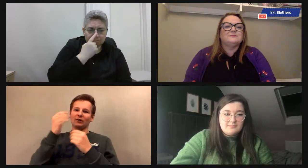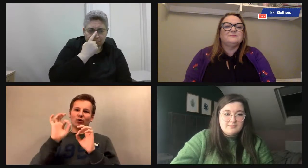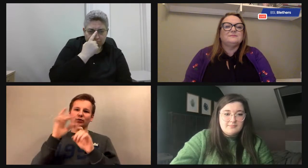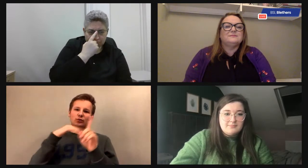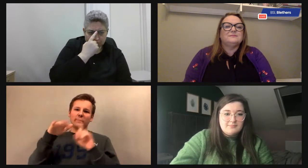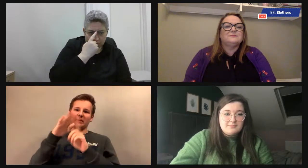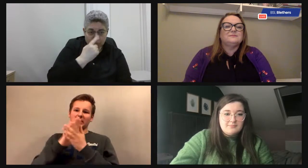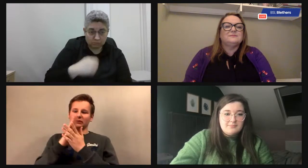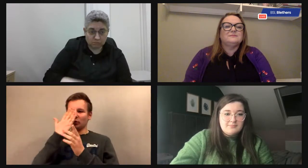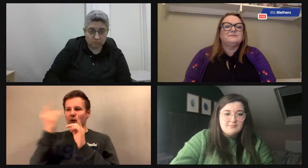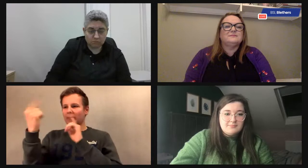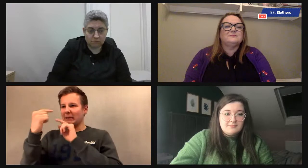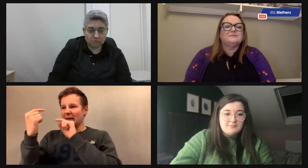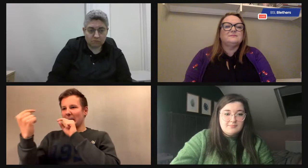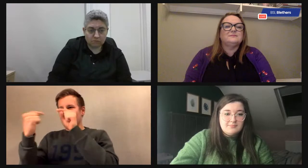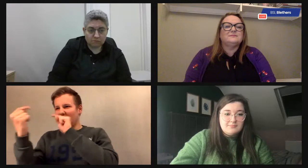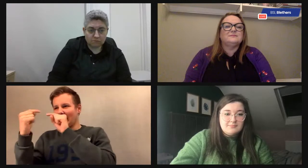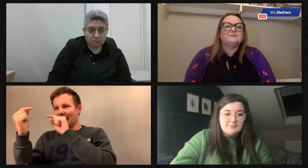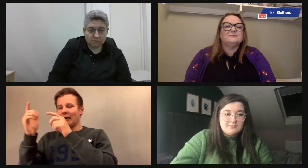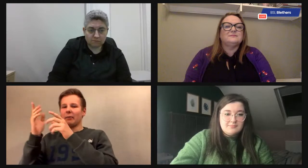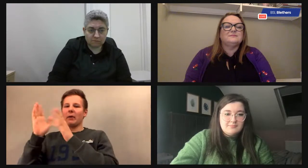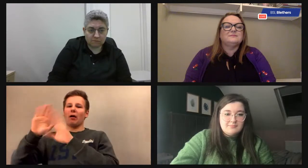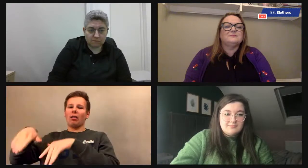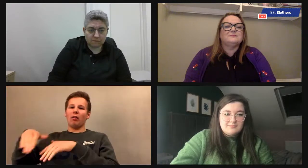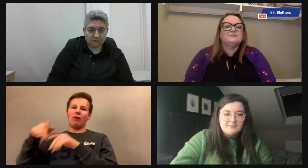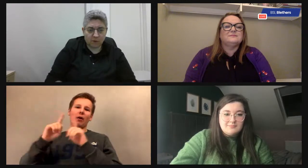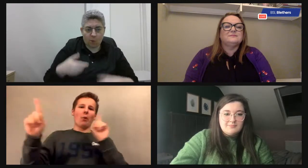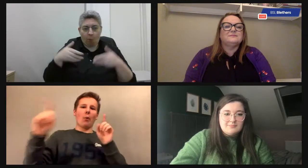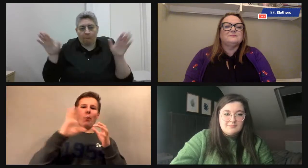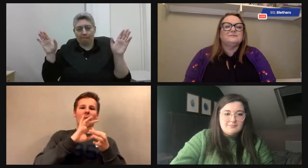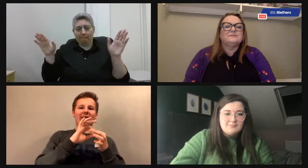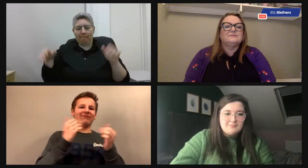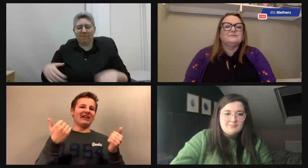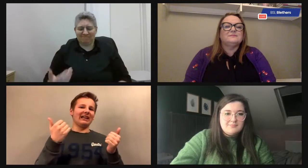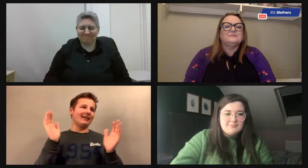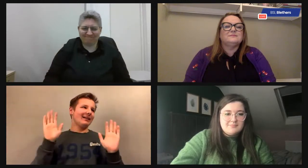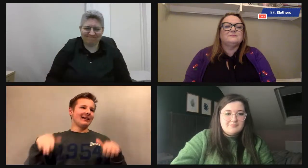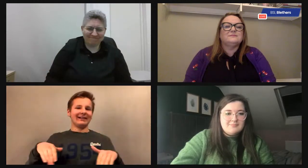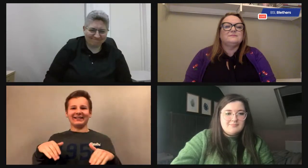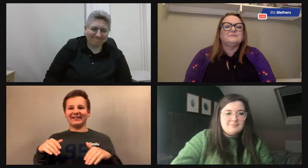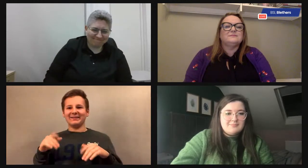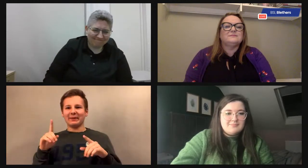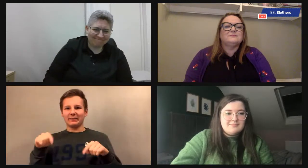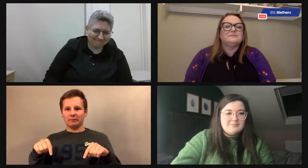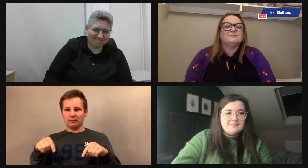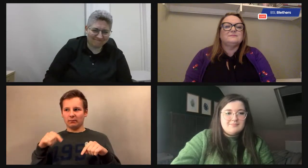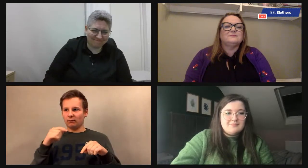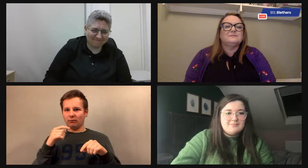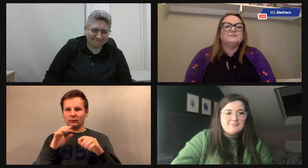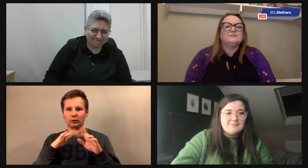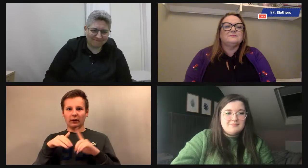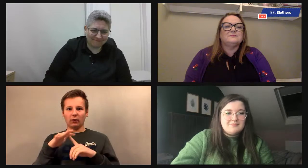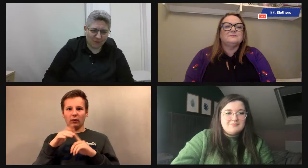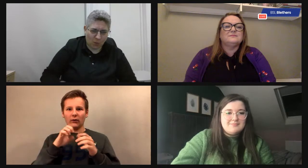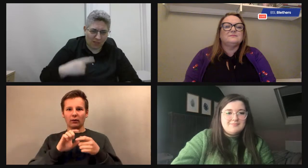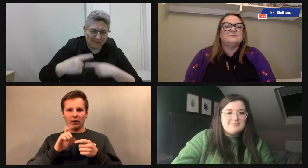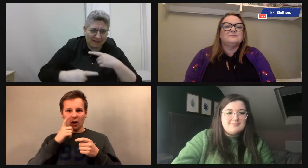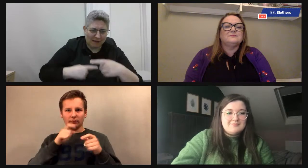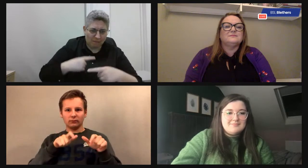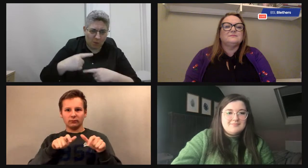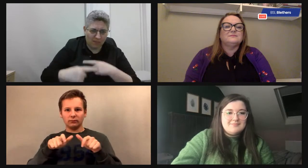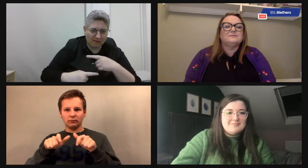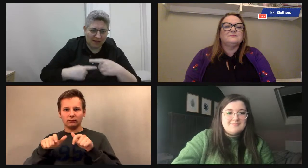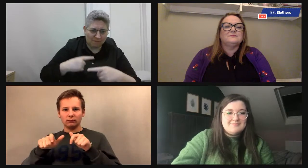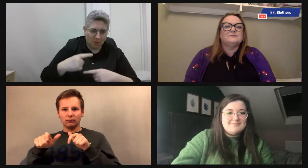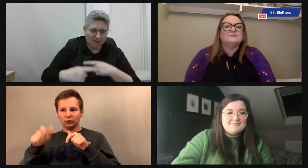can manifest to all different things. You know, if you think back to the olden days when we didn't have Yeah, social everything media, was you had fine. to wait